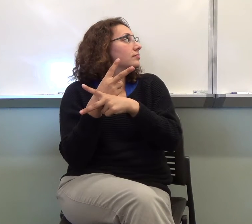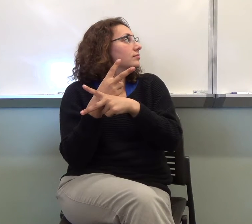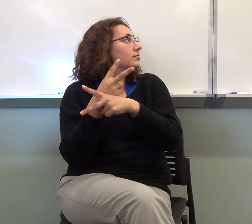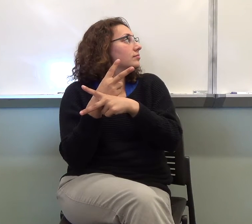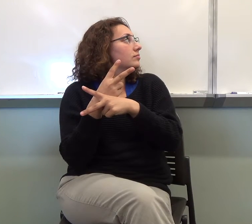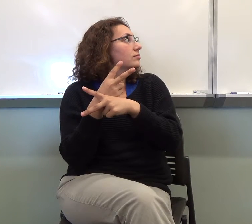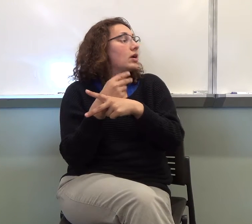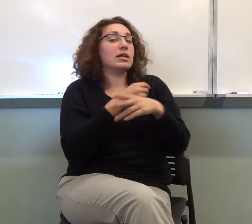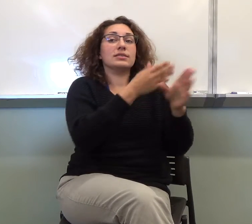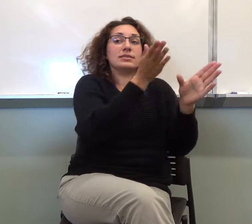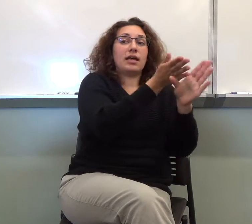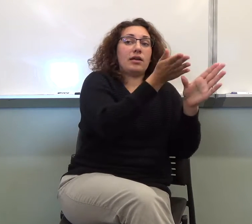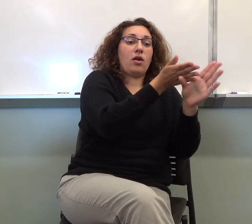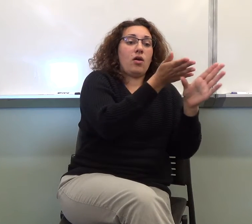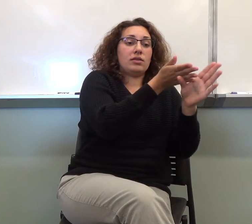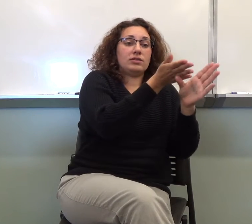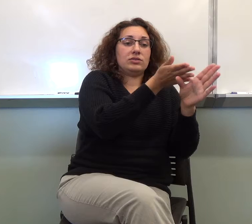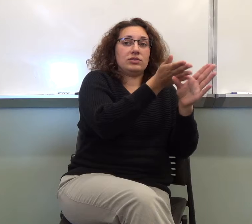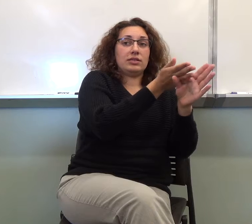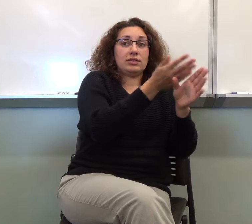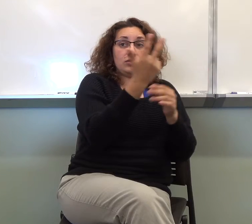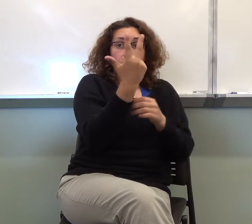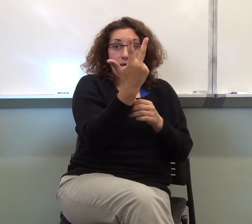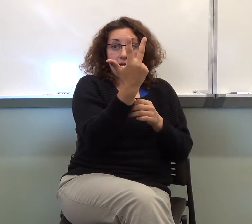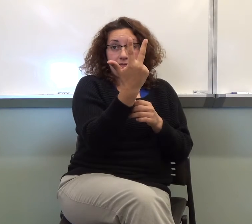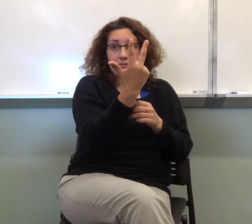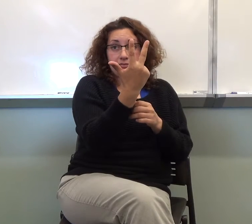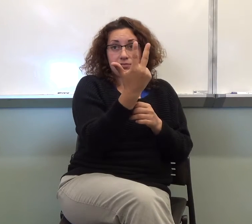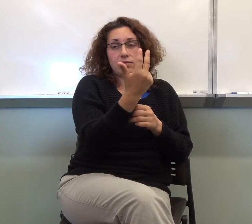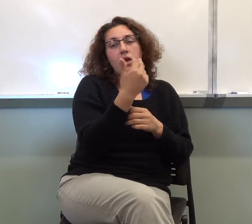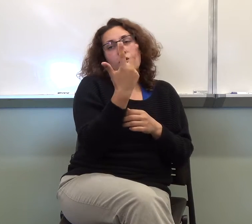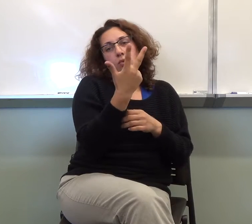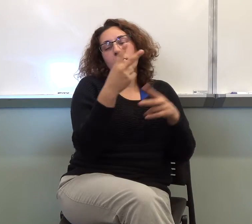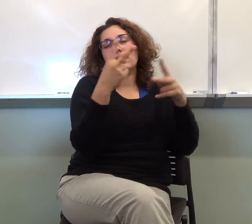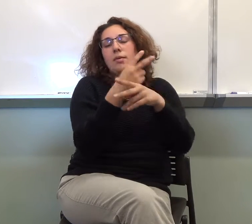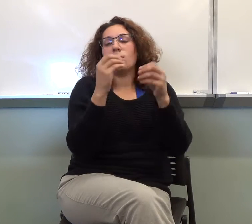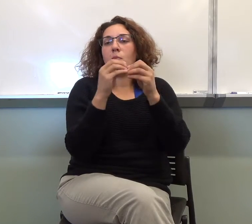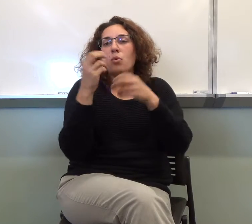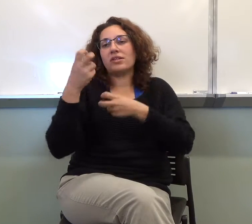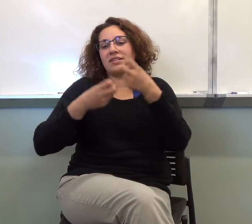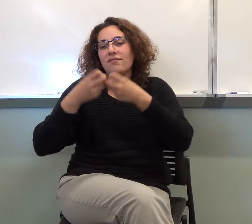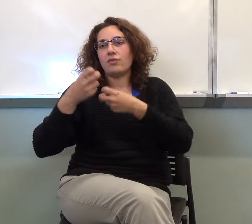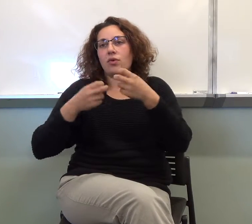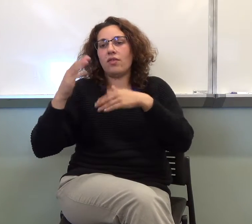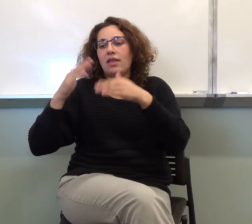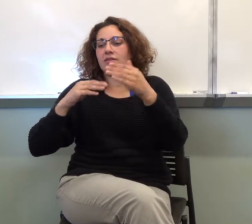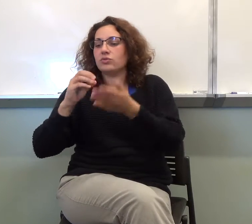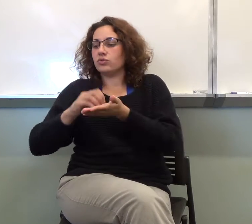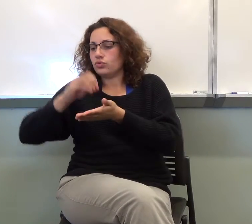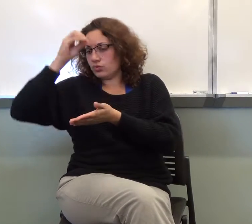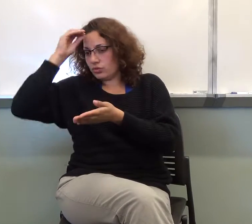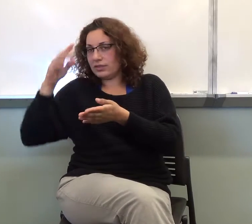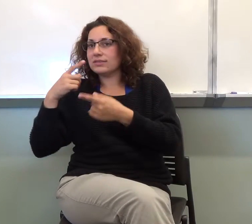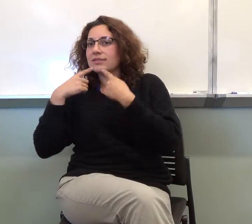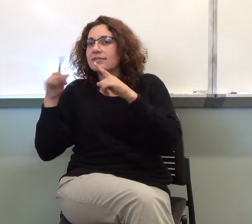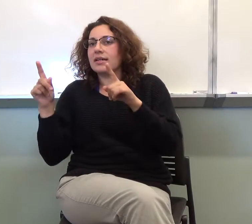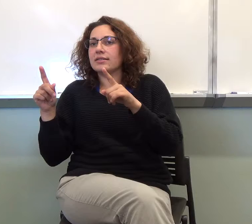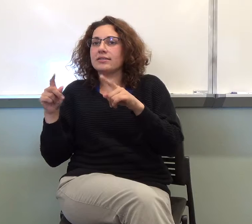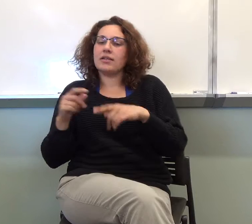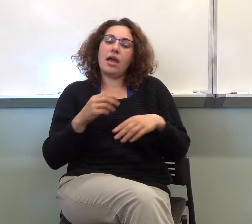is weighted 3, it's considered to be 3 times as hard as student success. Algebra is considered to be 4 times as hard.